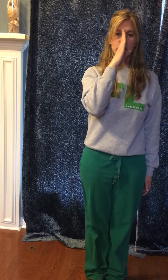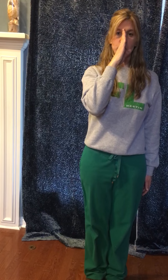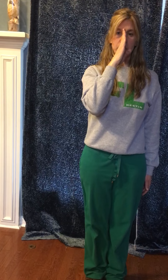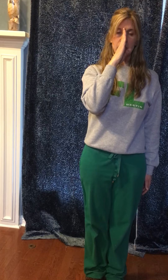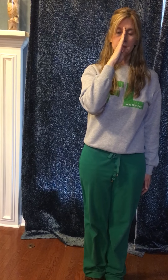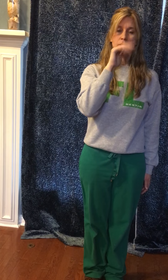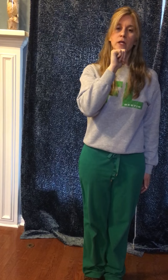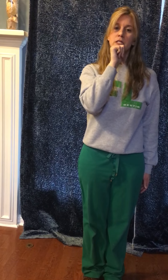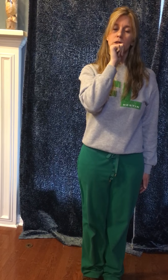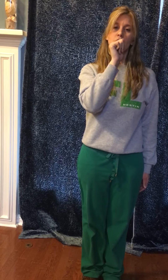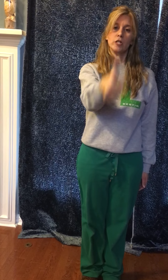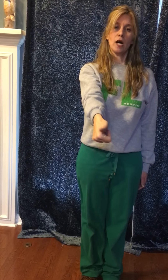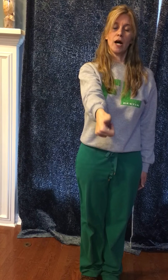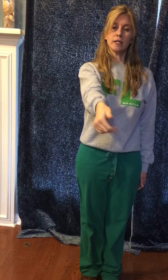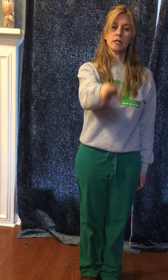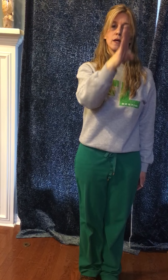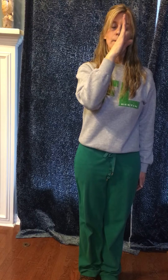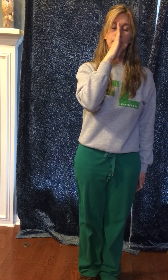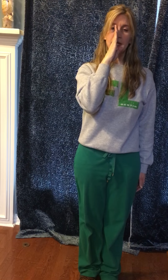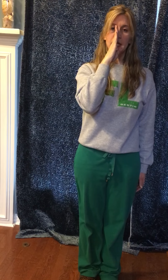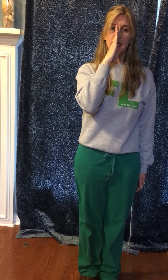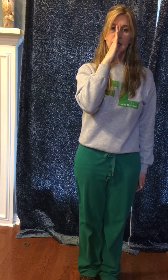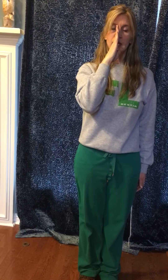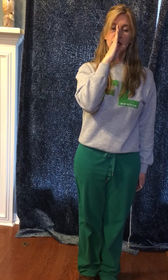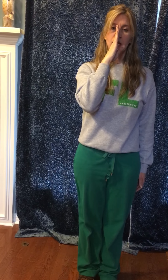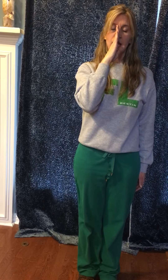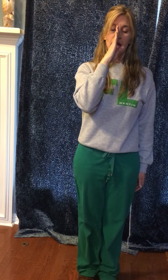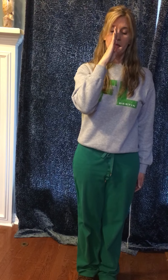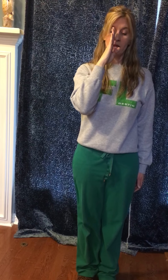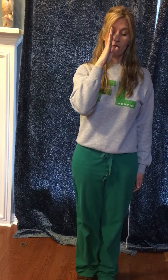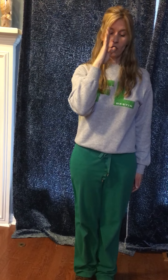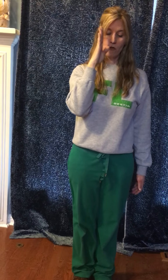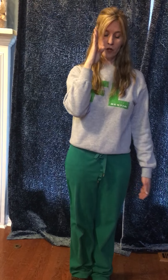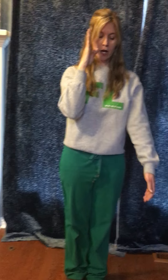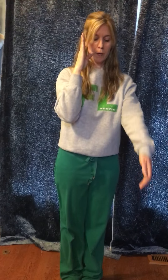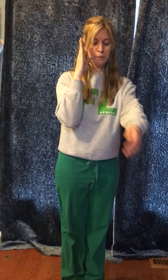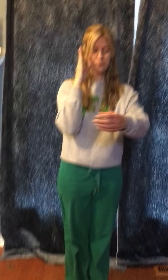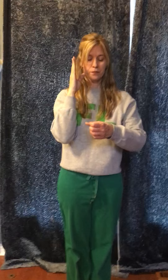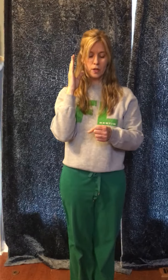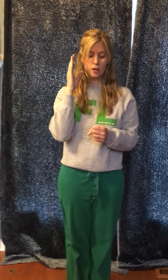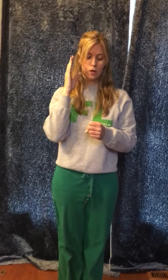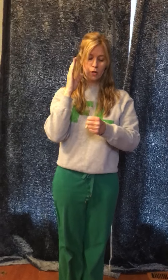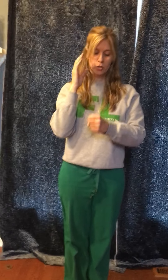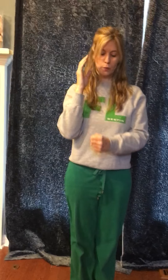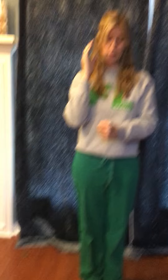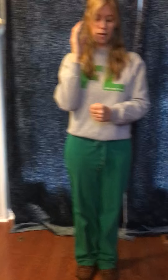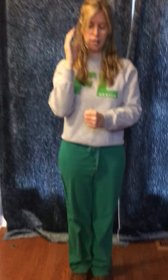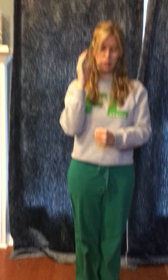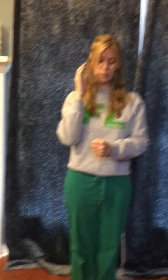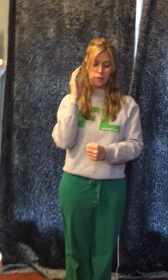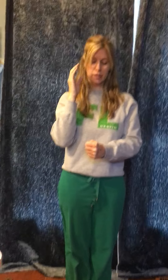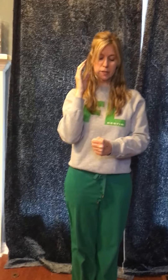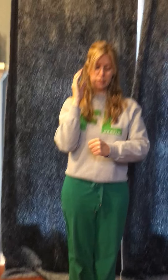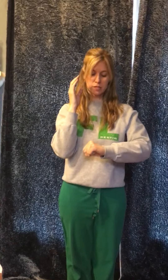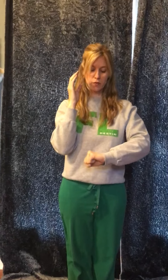for B. So it's could not be. And then for overcome, you bring this